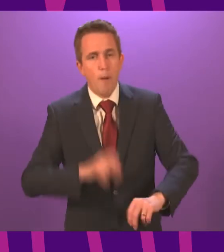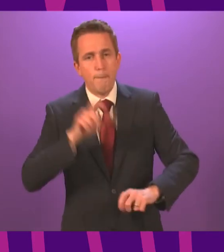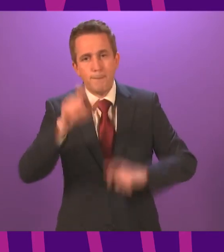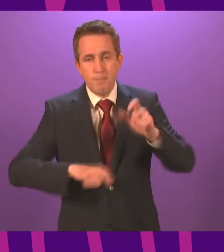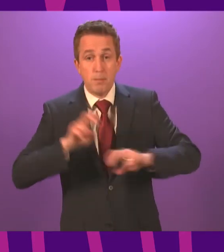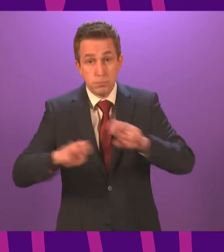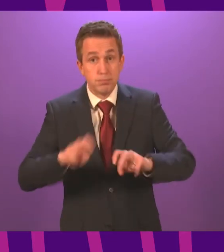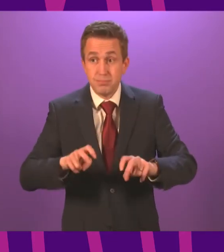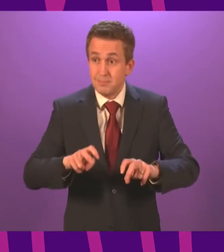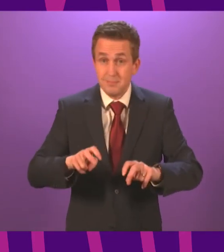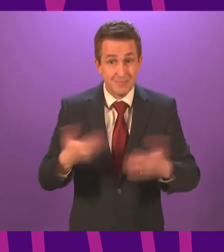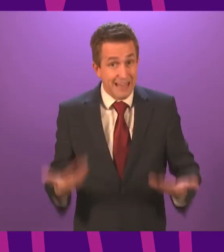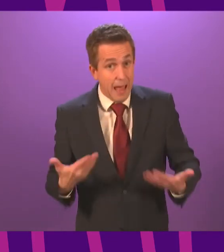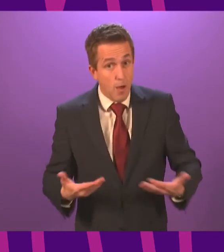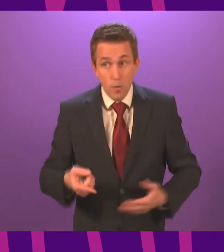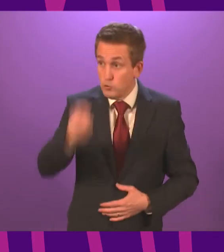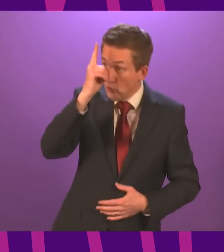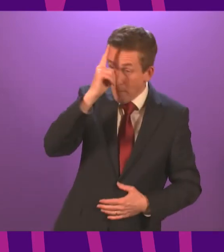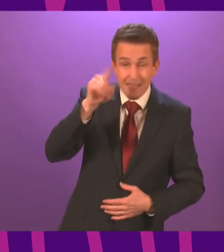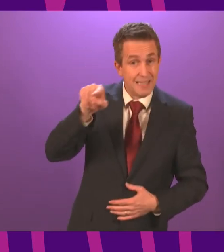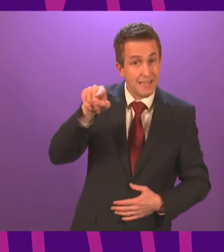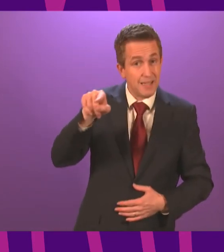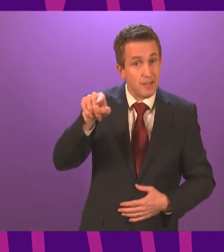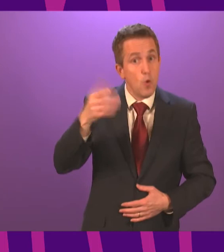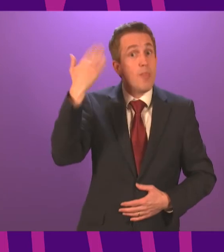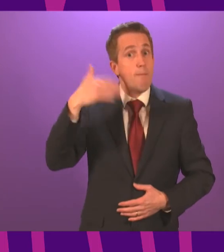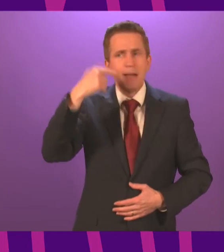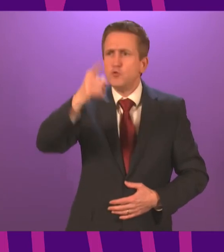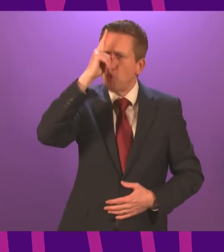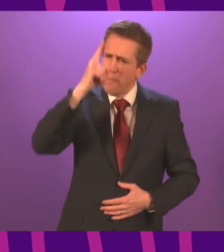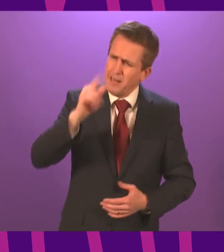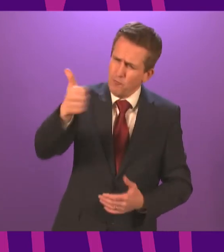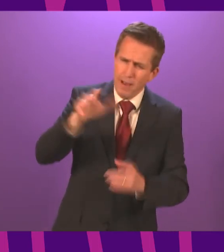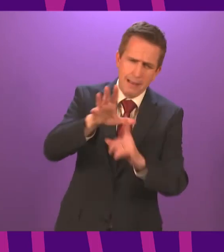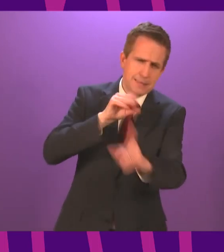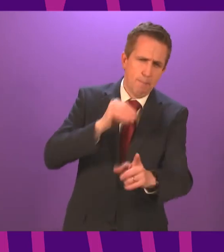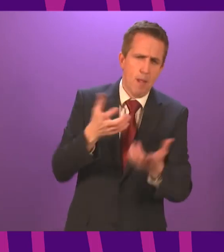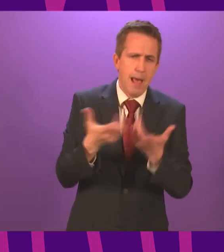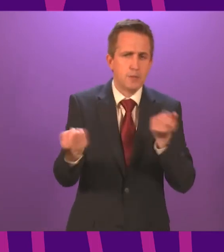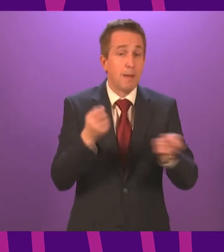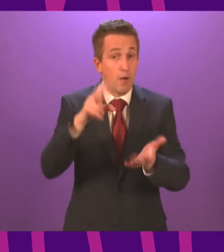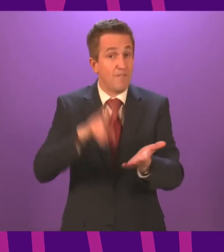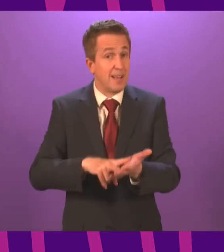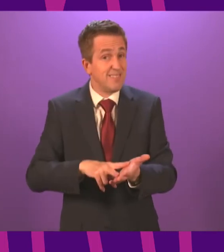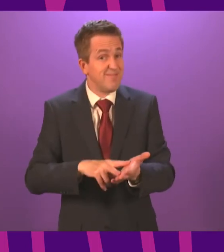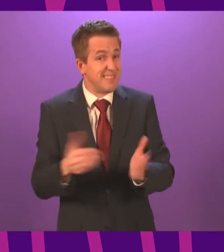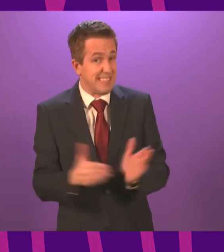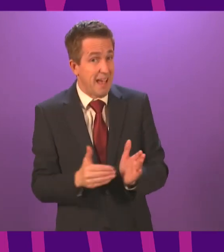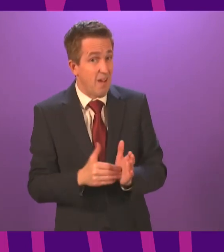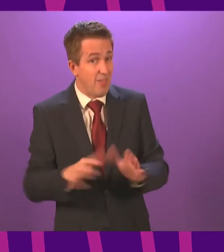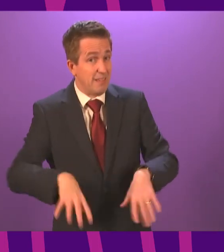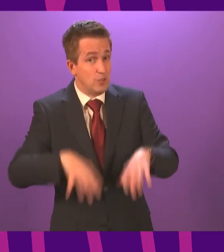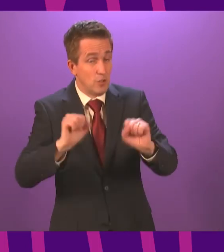even countries like Germany, often held up as an example of how we should go about managing this virus, have had to